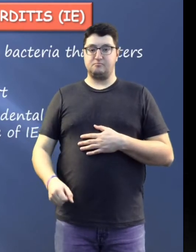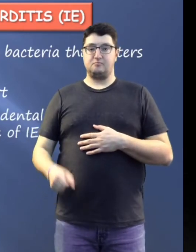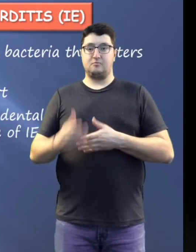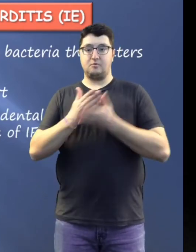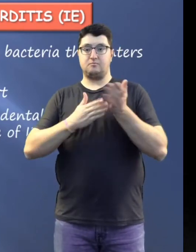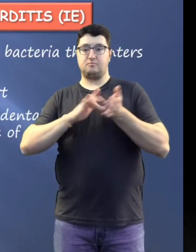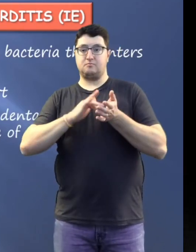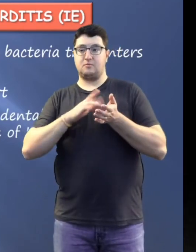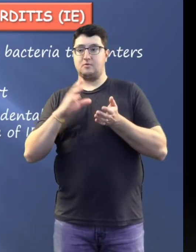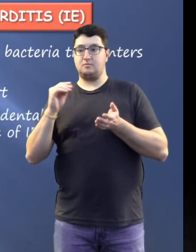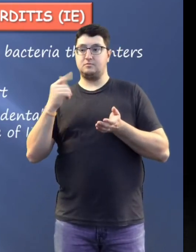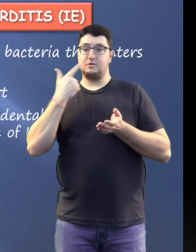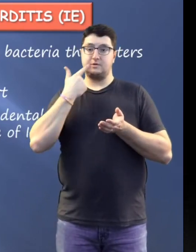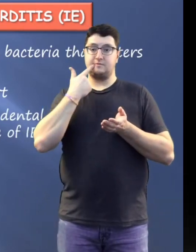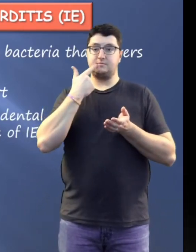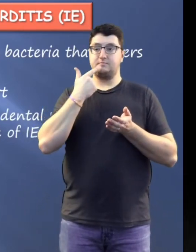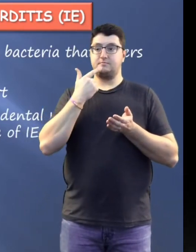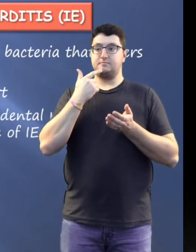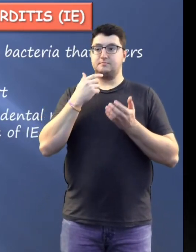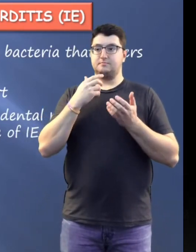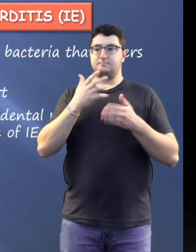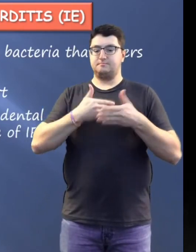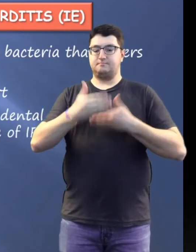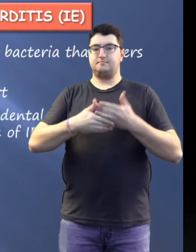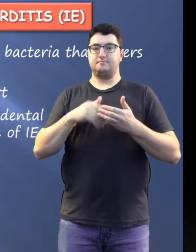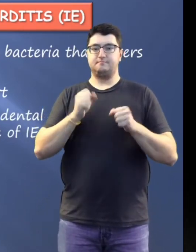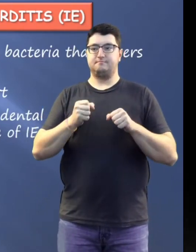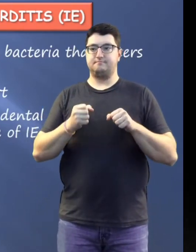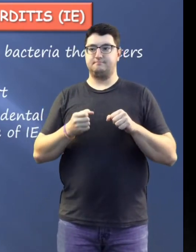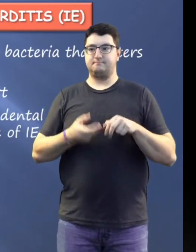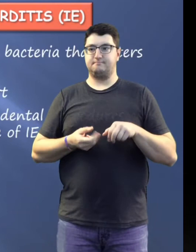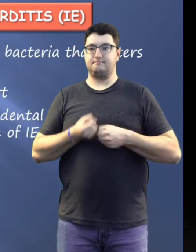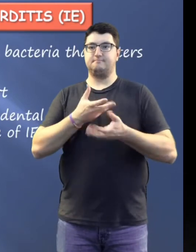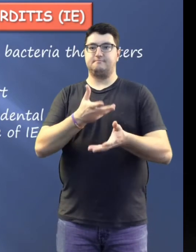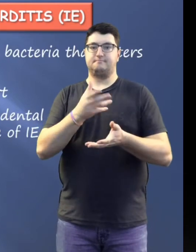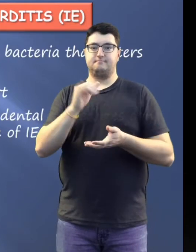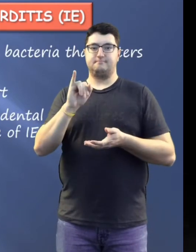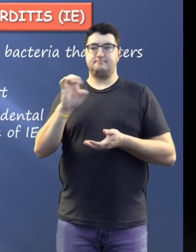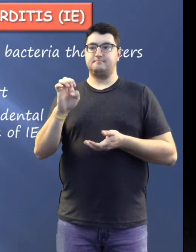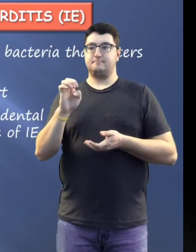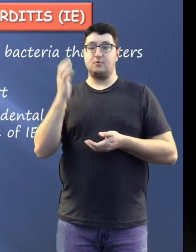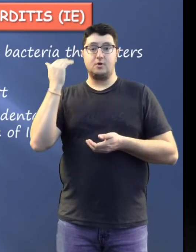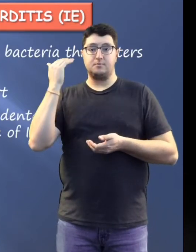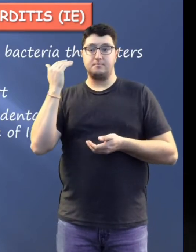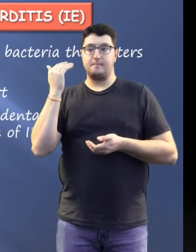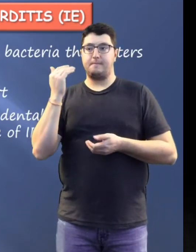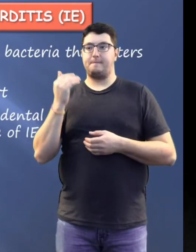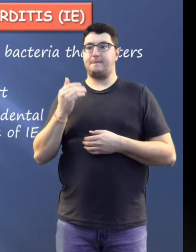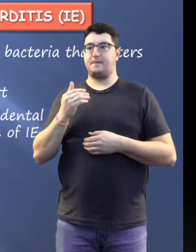infective endocarditis because the procedure may cause bleeding, which allows bacteria to enter the